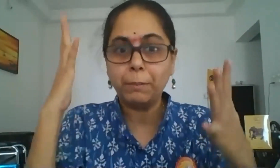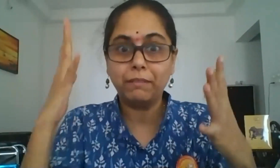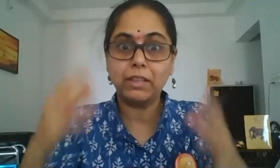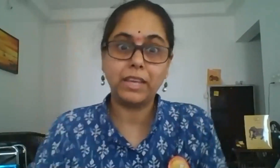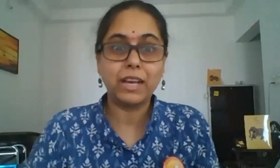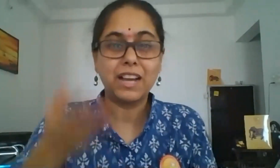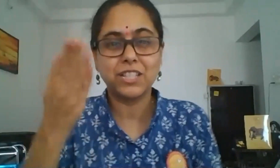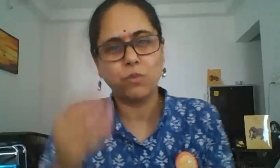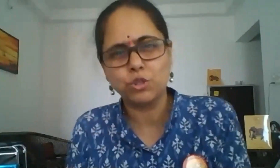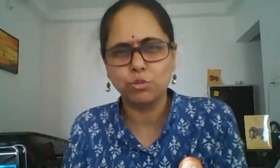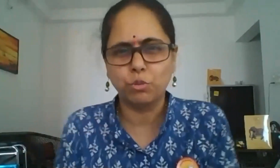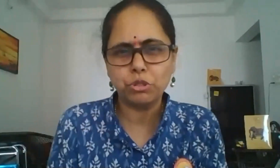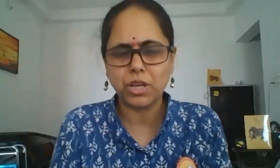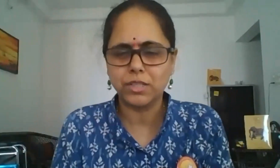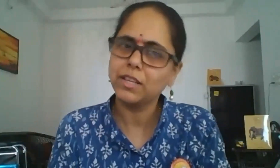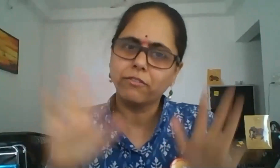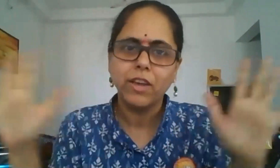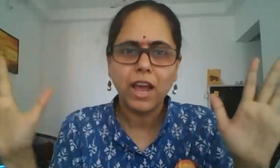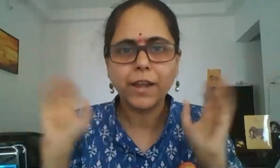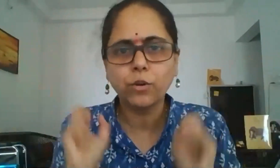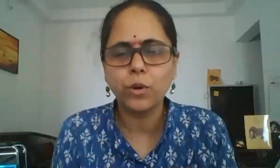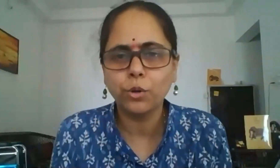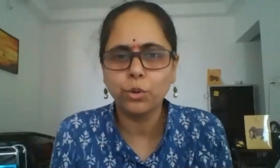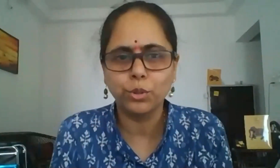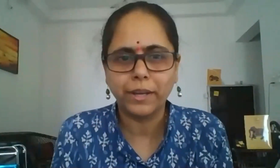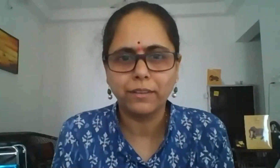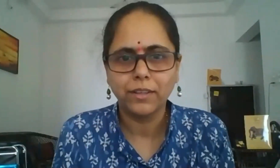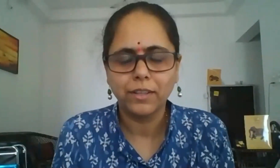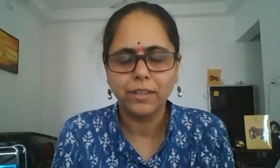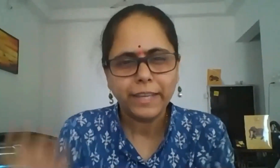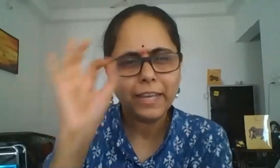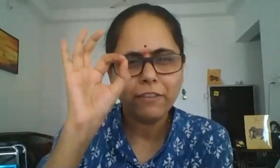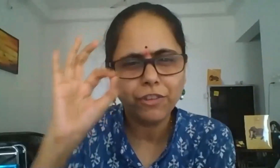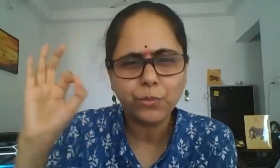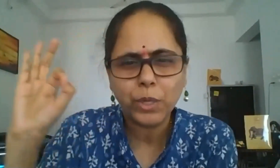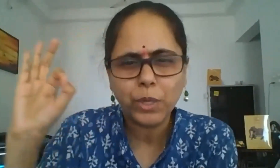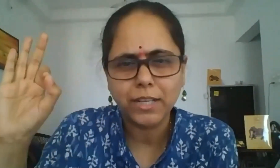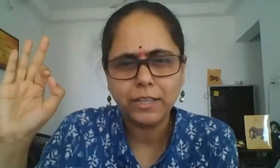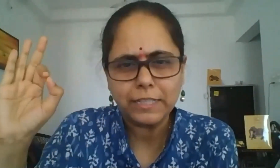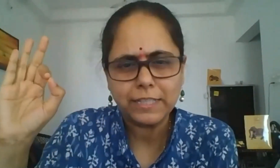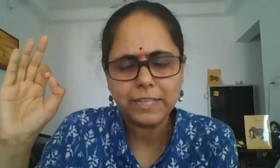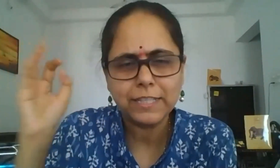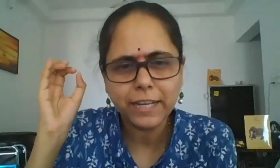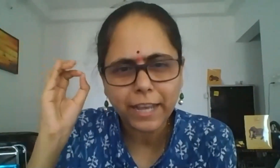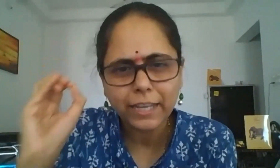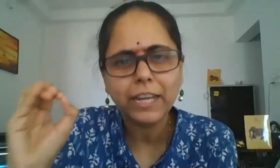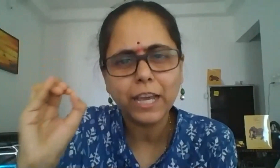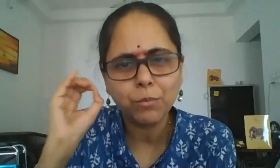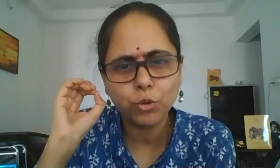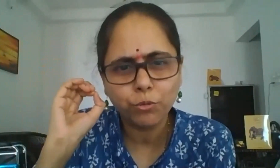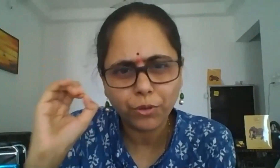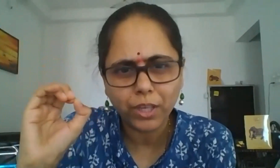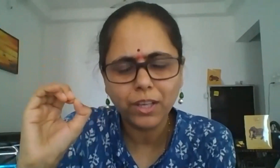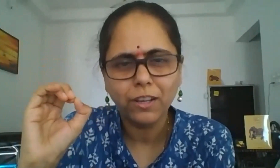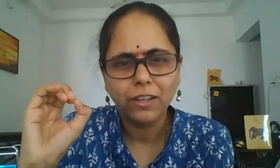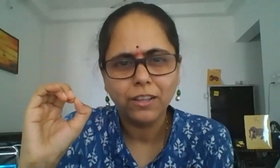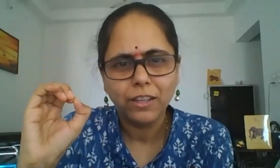will think, she wants to boost herself. I don't want to do that." He left with one sentence. He said, "Anytime you feel